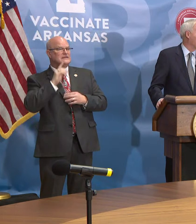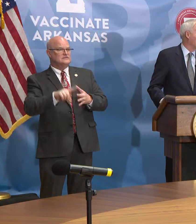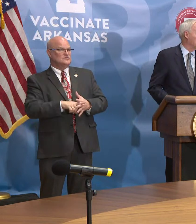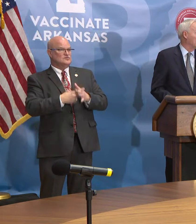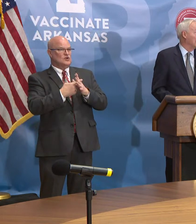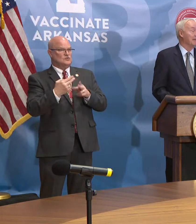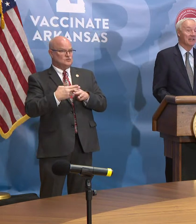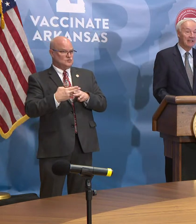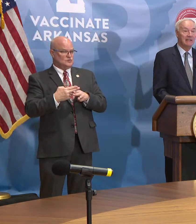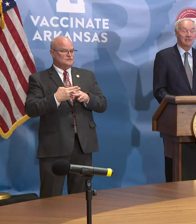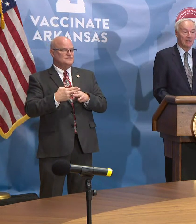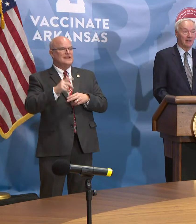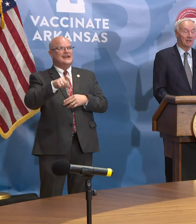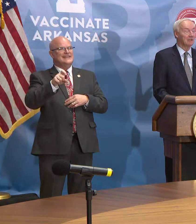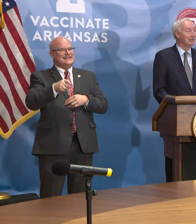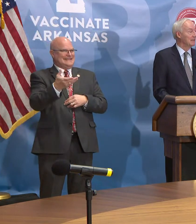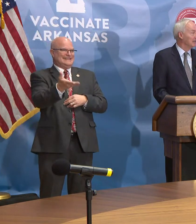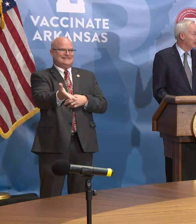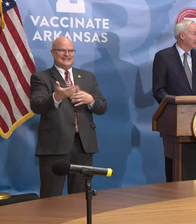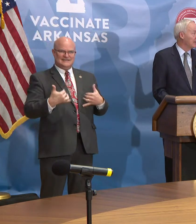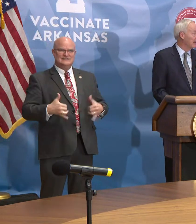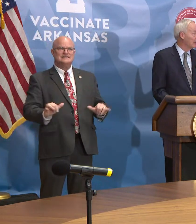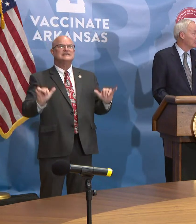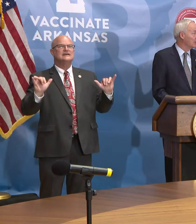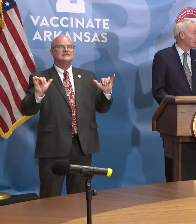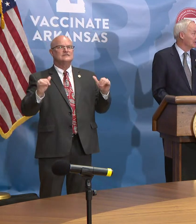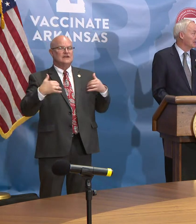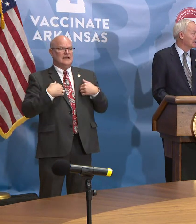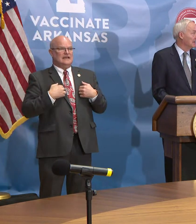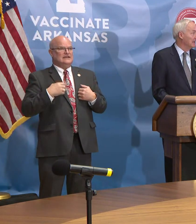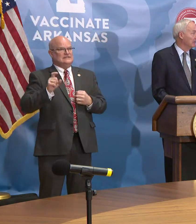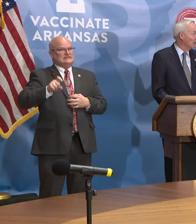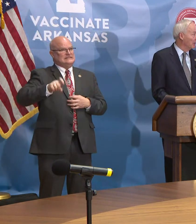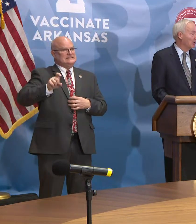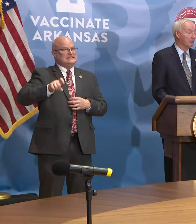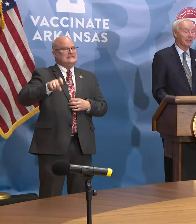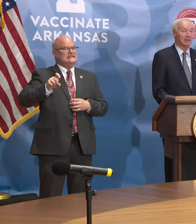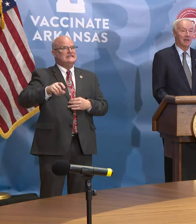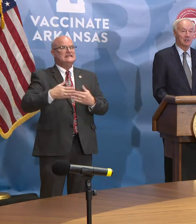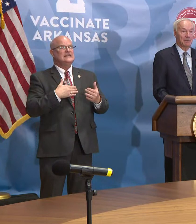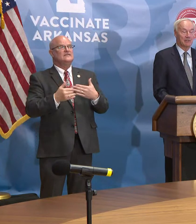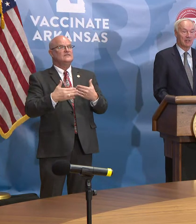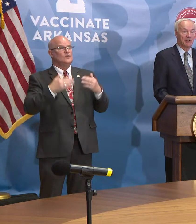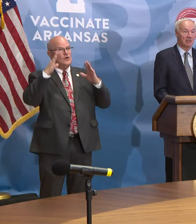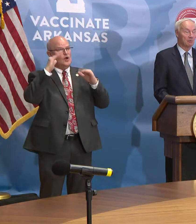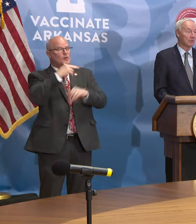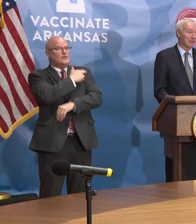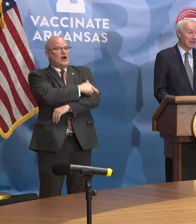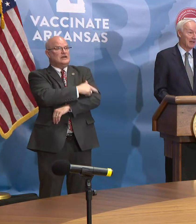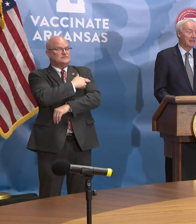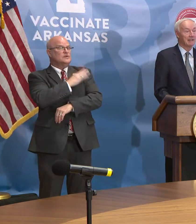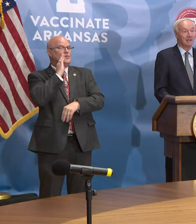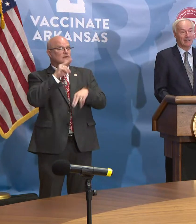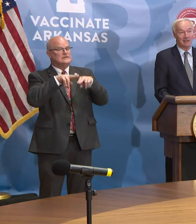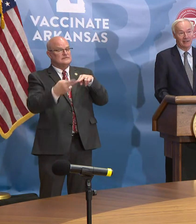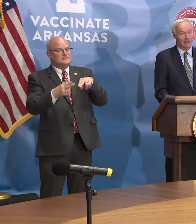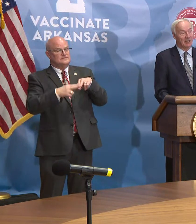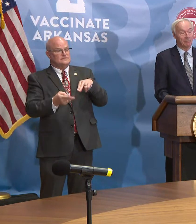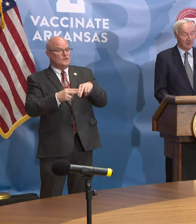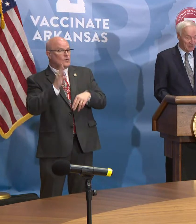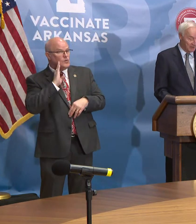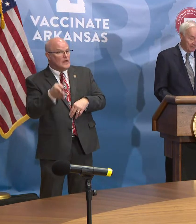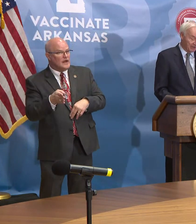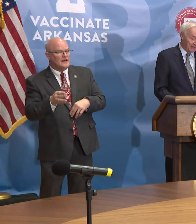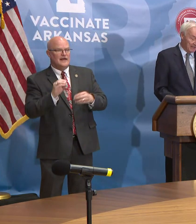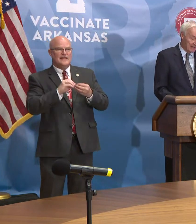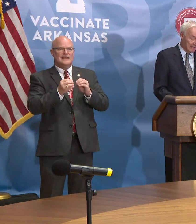very quickly. And the need is there. There is that urgency. Even though we hope the hospitalizations will decline, the